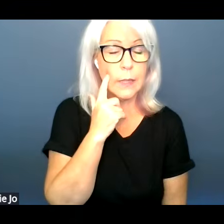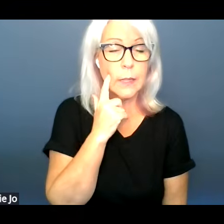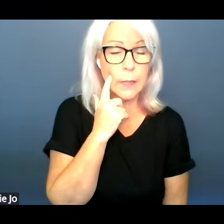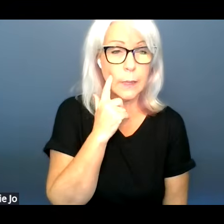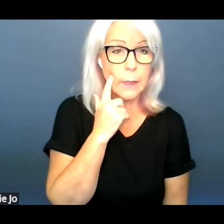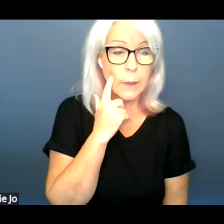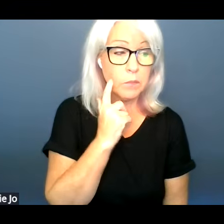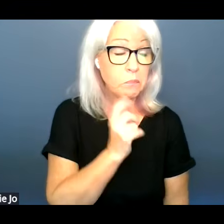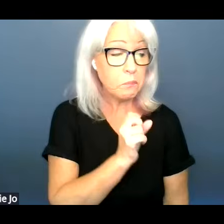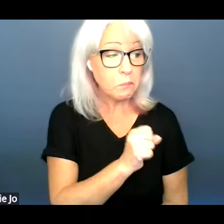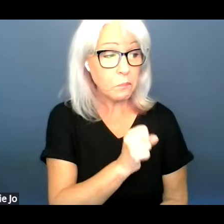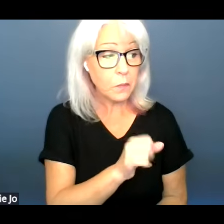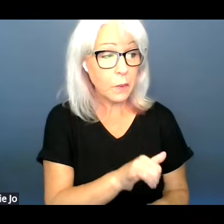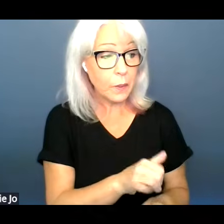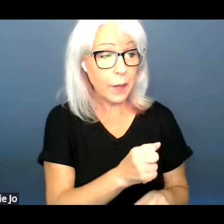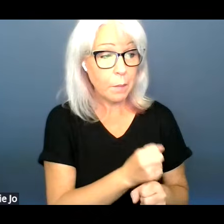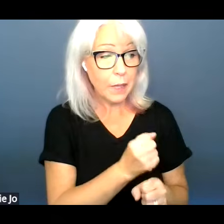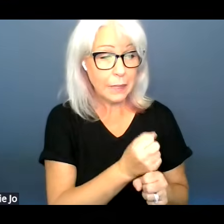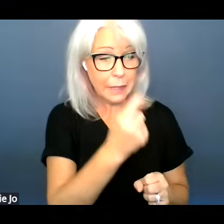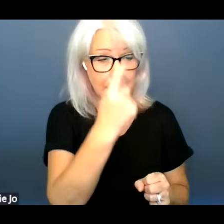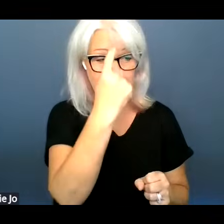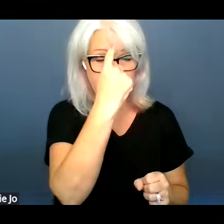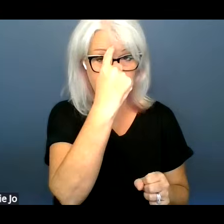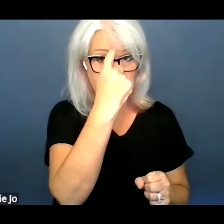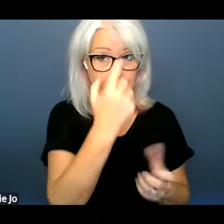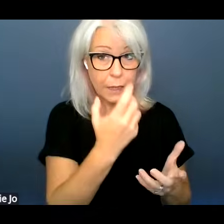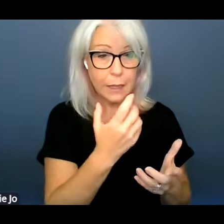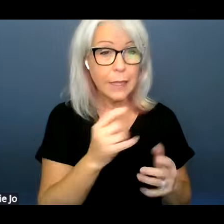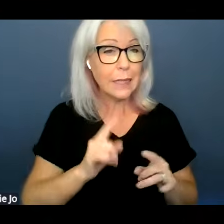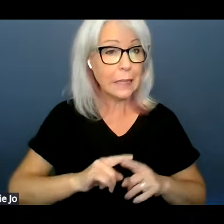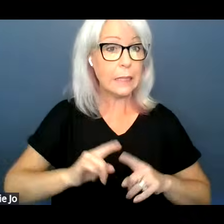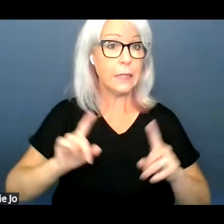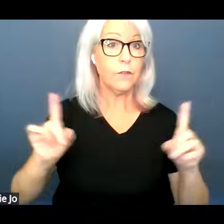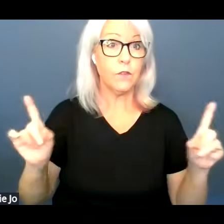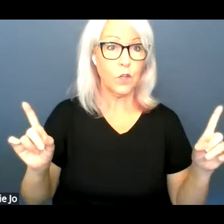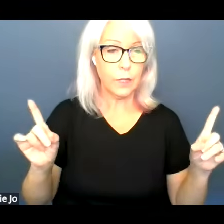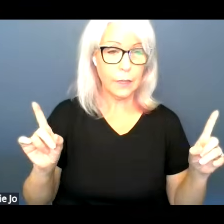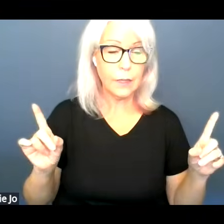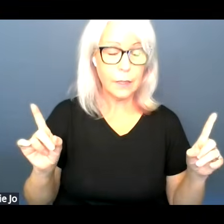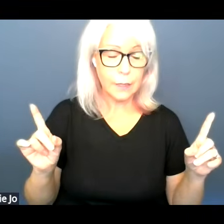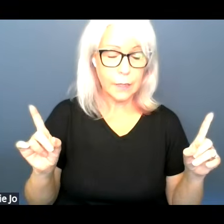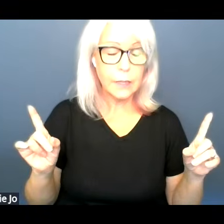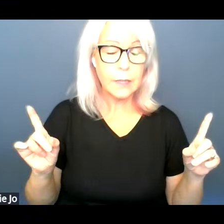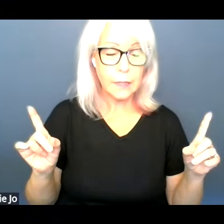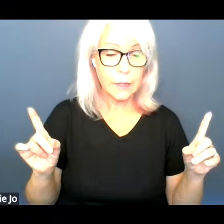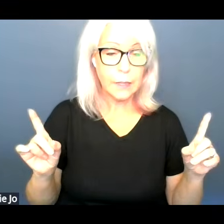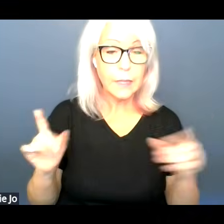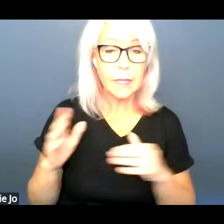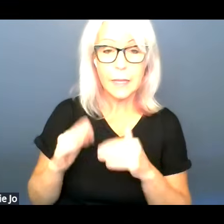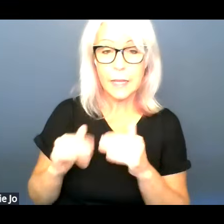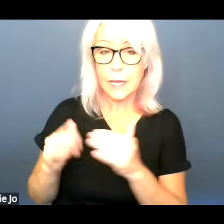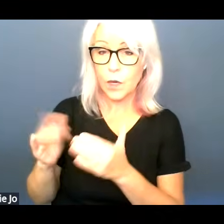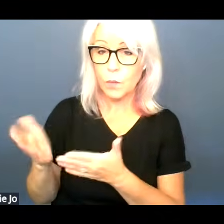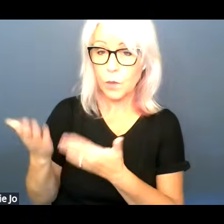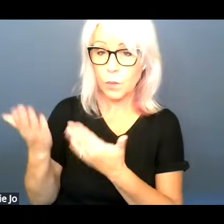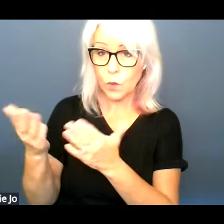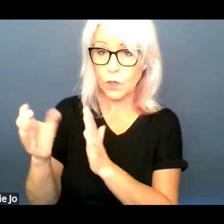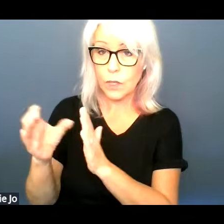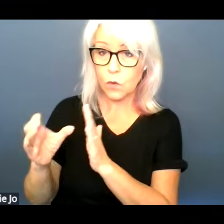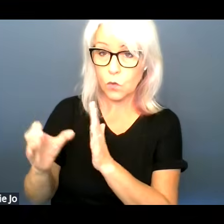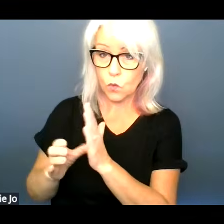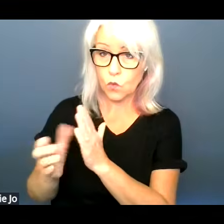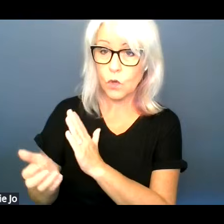Which makes sense to me, as I said, since it differs dramatically from a proposed constitutional amendment.